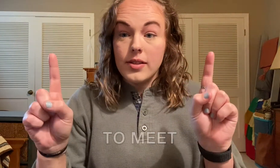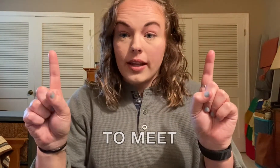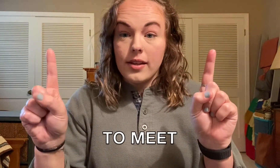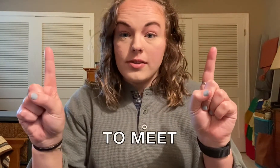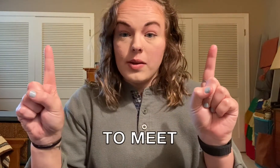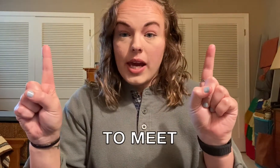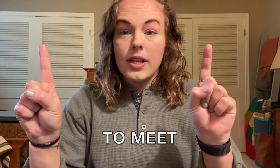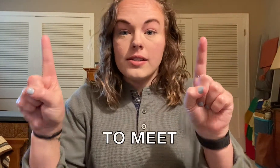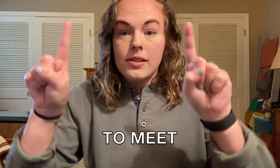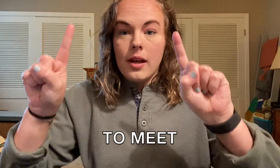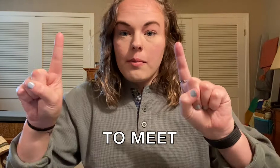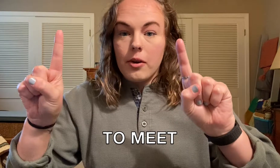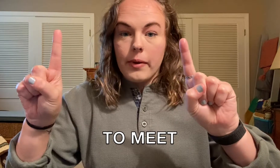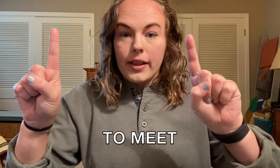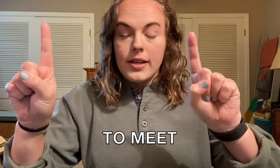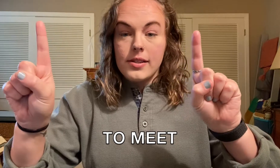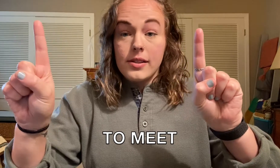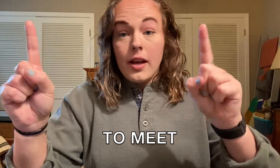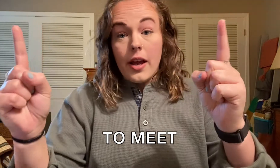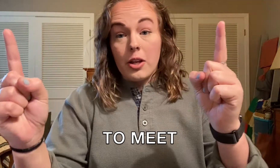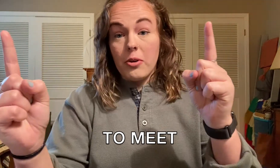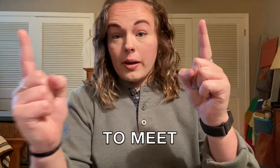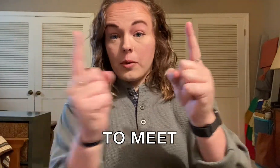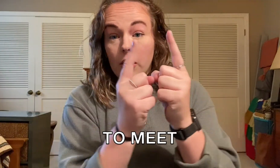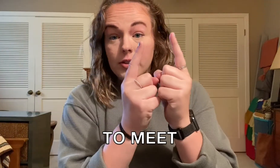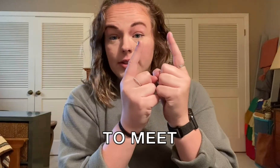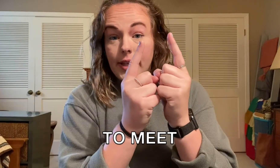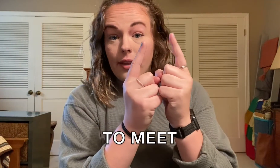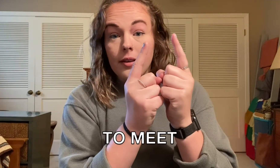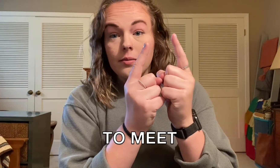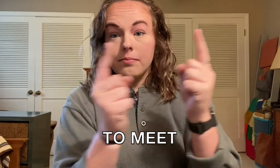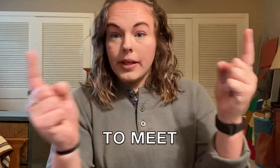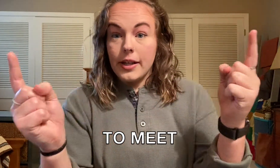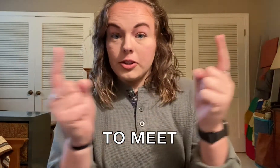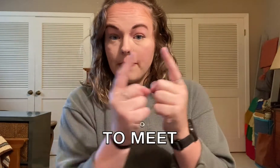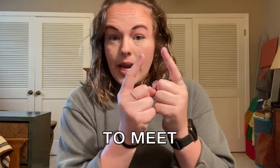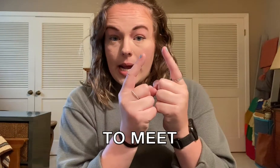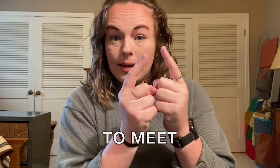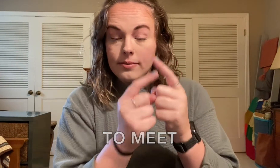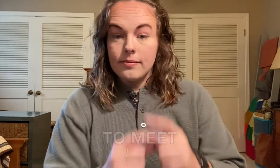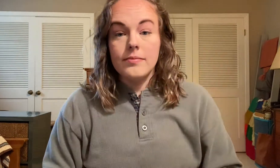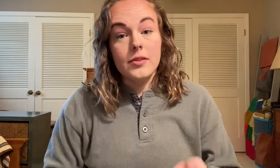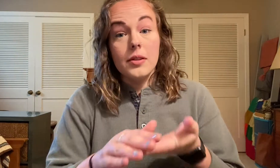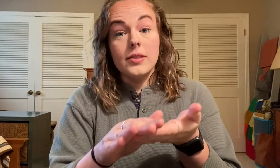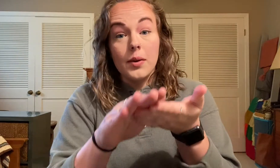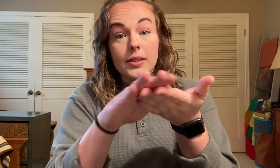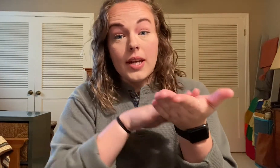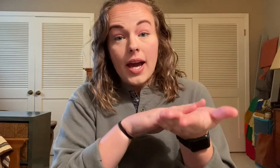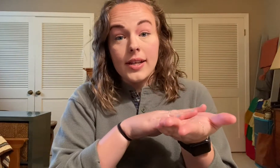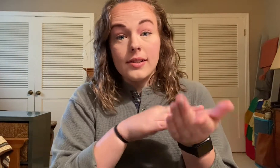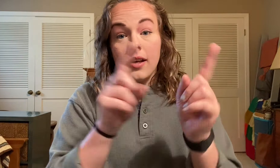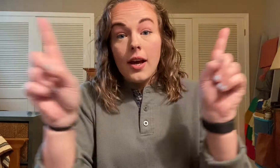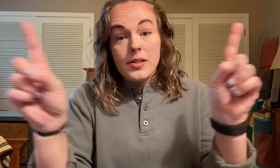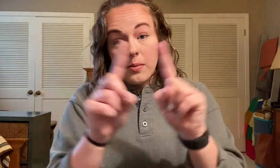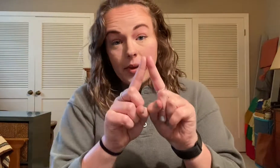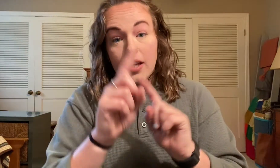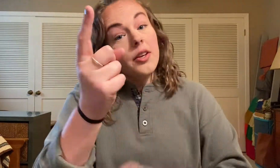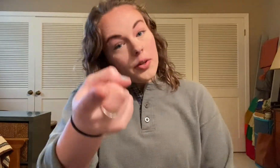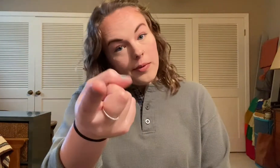take these two hands, put them like this, and you bring them closer together because you're meeting. So it's nice to meet